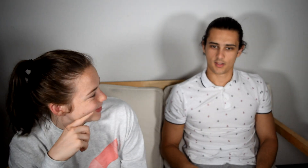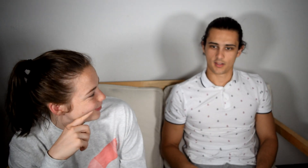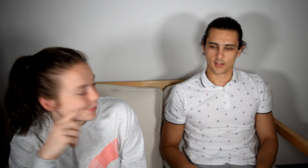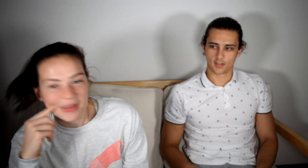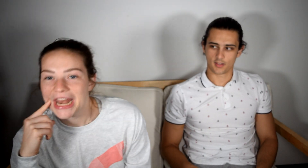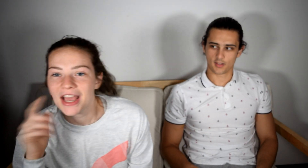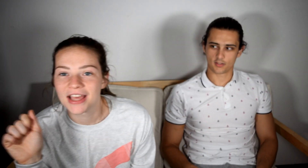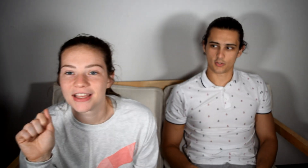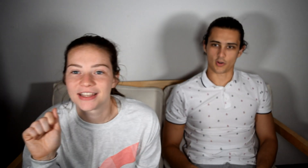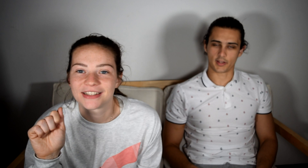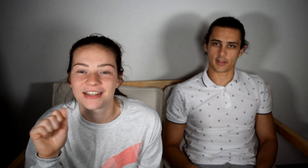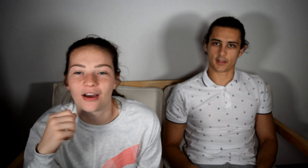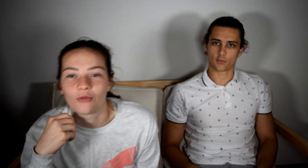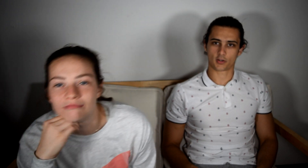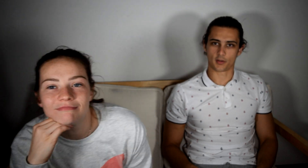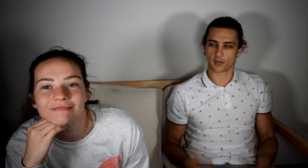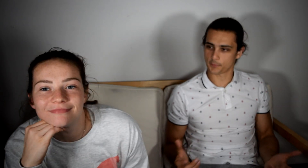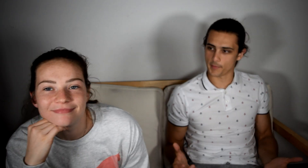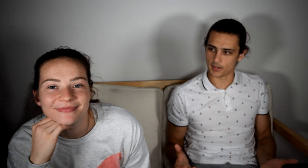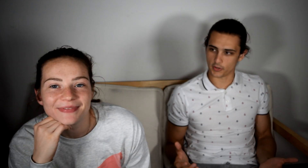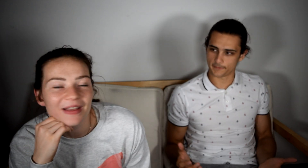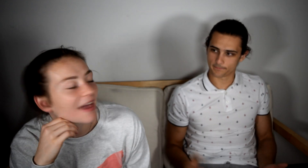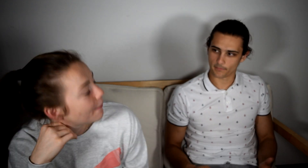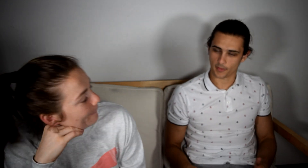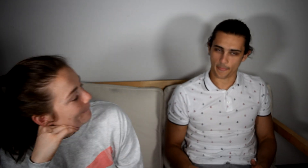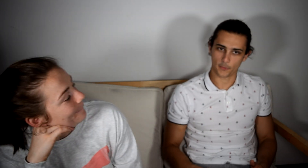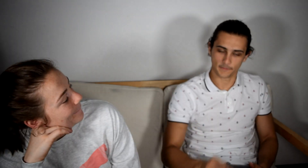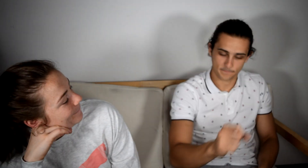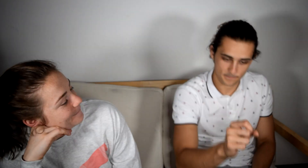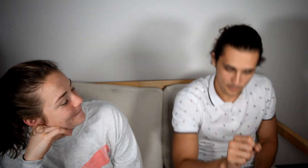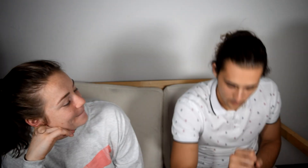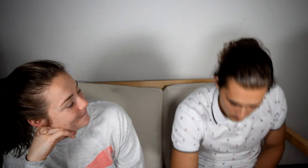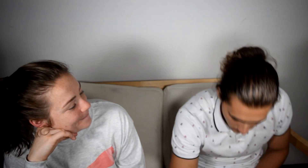From the beginning? No, I got it. Okay, I'm gonna spell my name, right? Yeah. Okay.